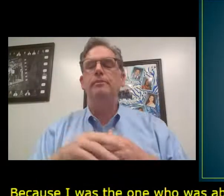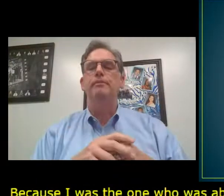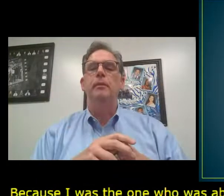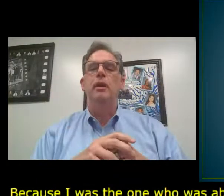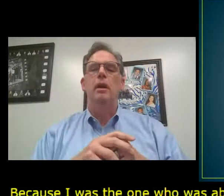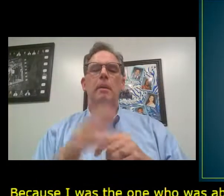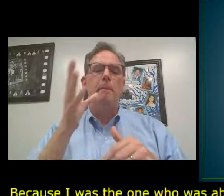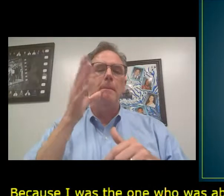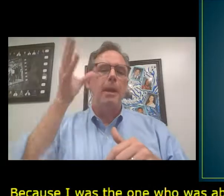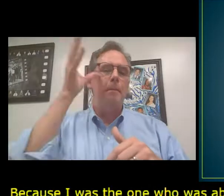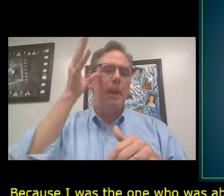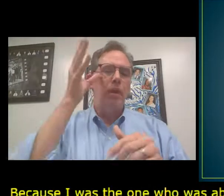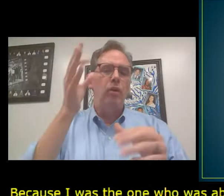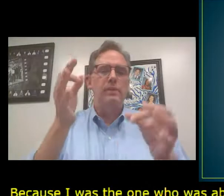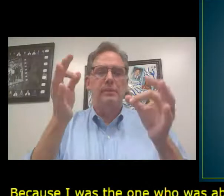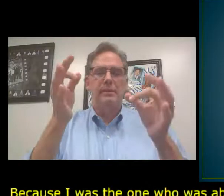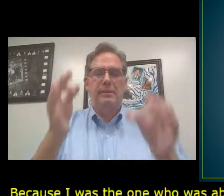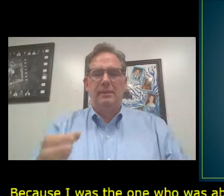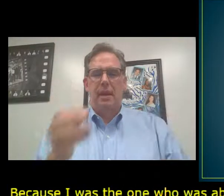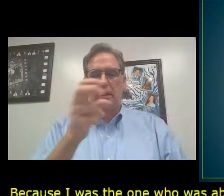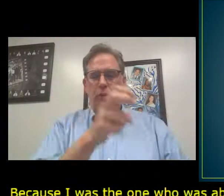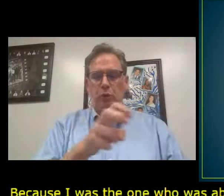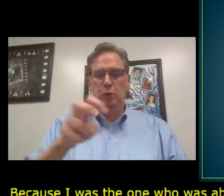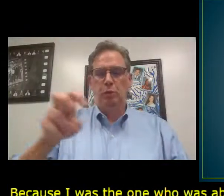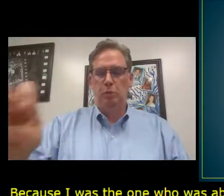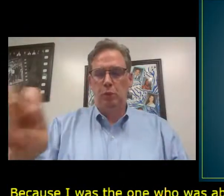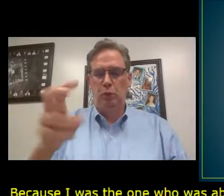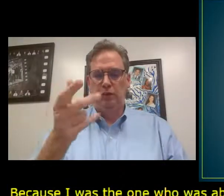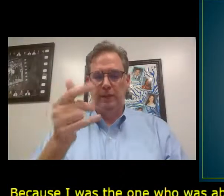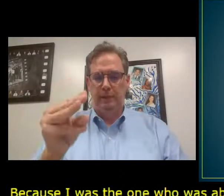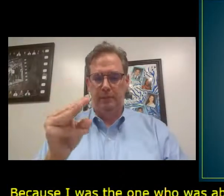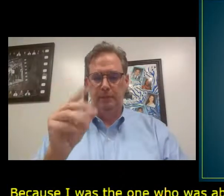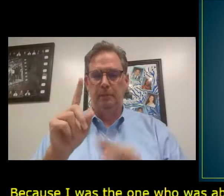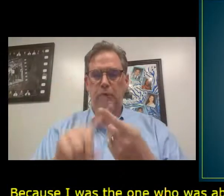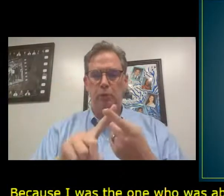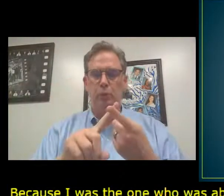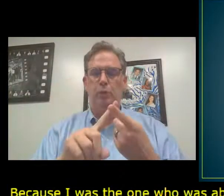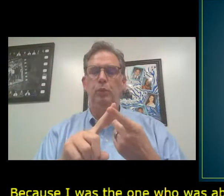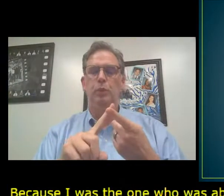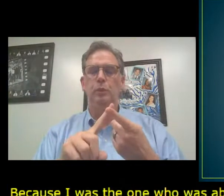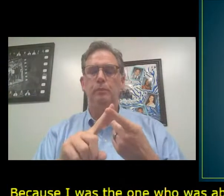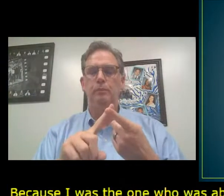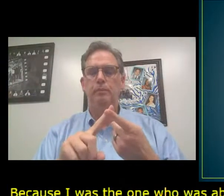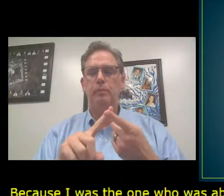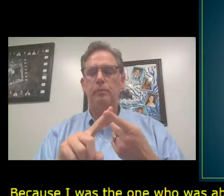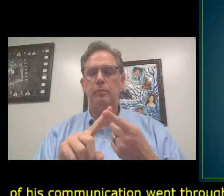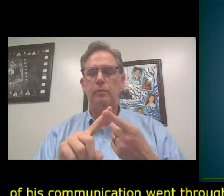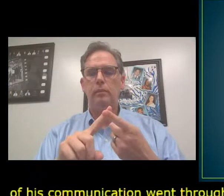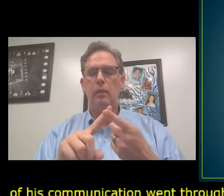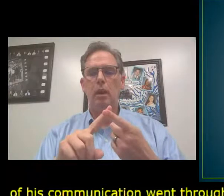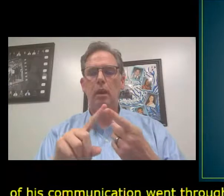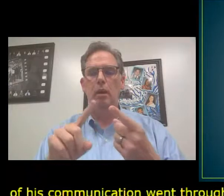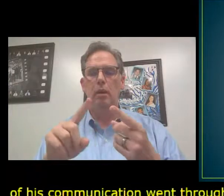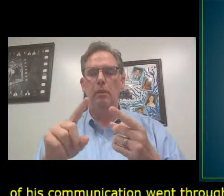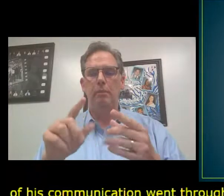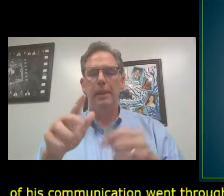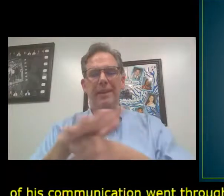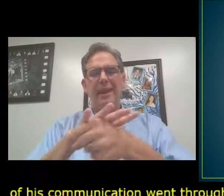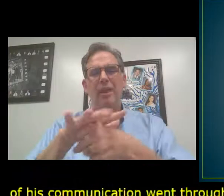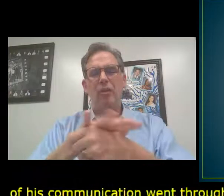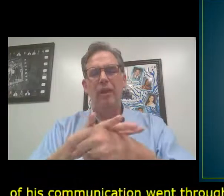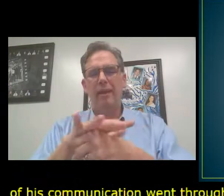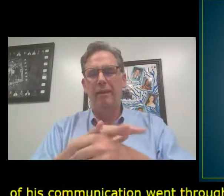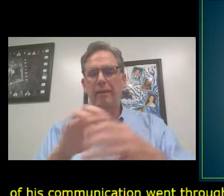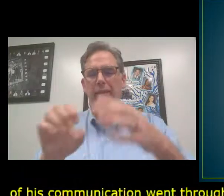After several years of going through an oral education, my parents decided to move him.